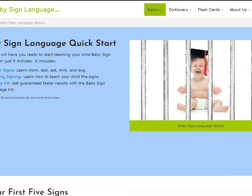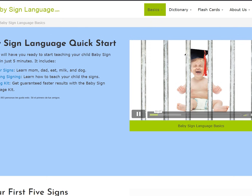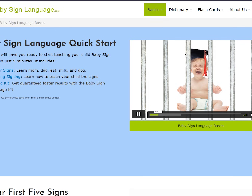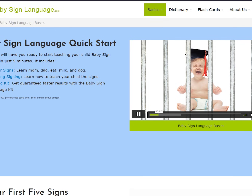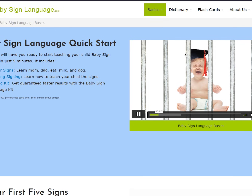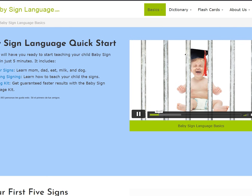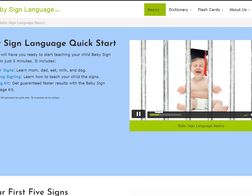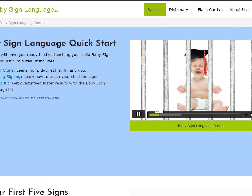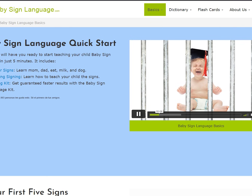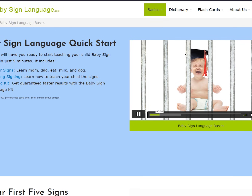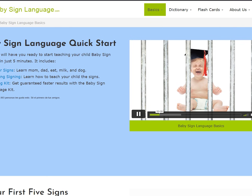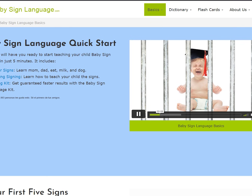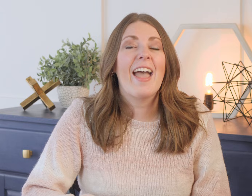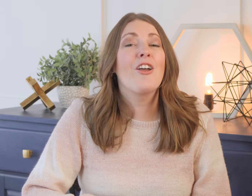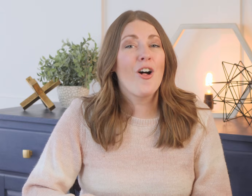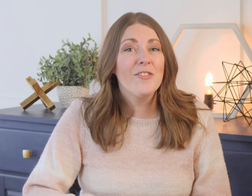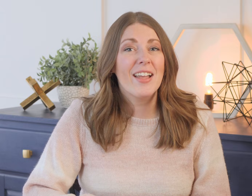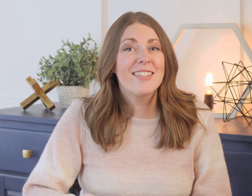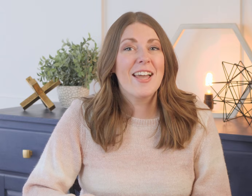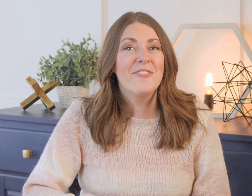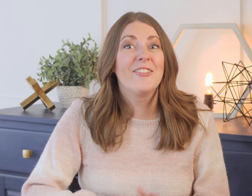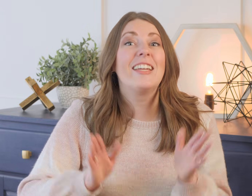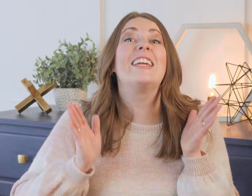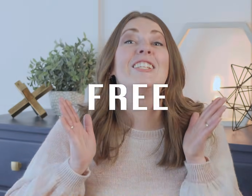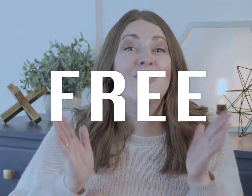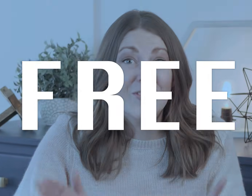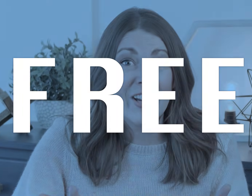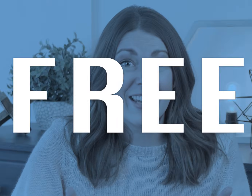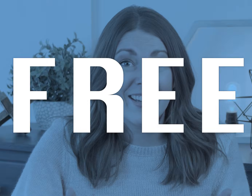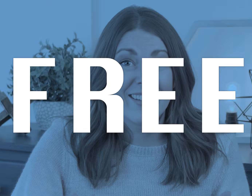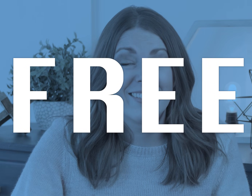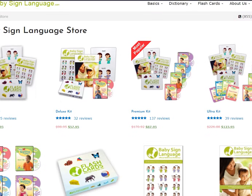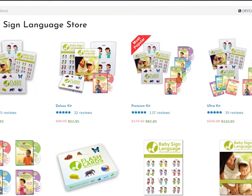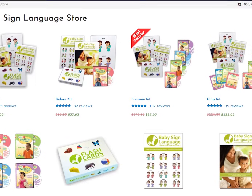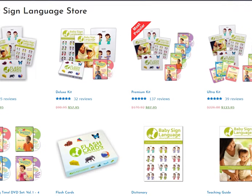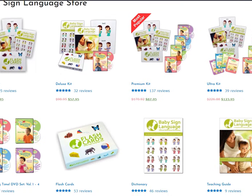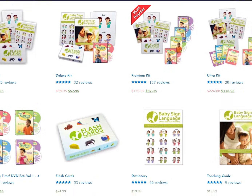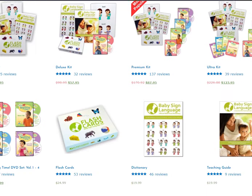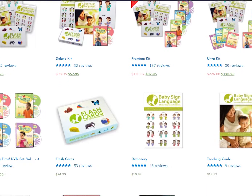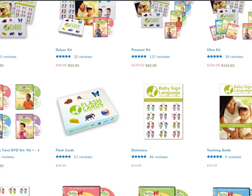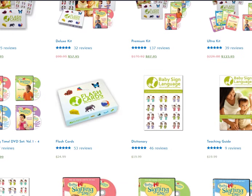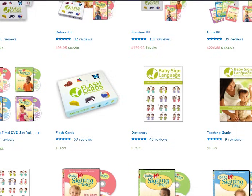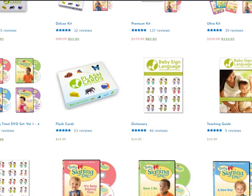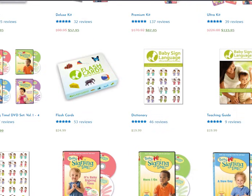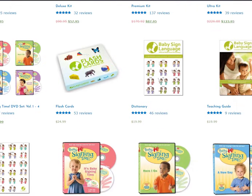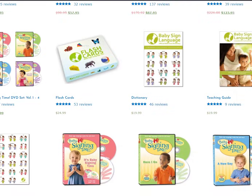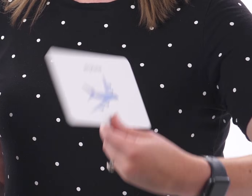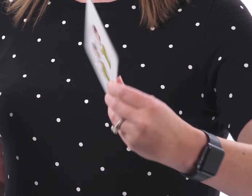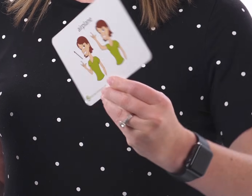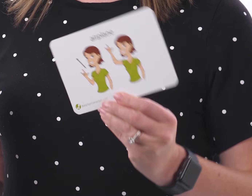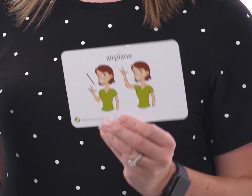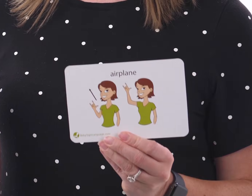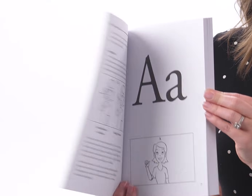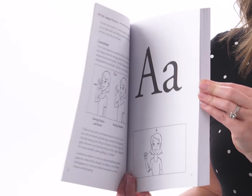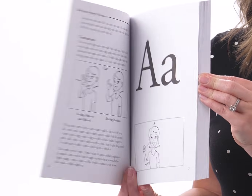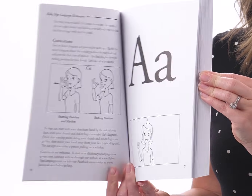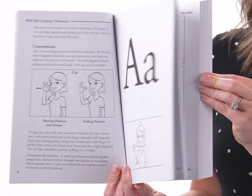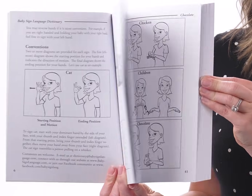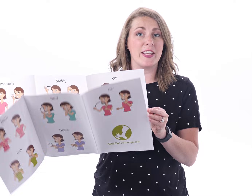how to continue the process. And all of that stuff is free. They also offer materials such as flashcards, books,